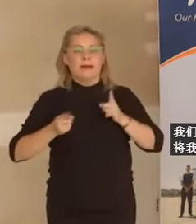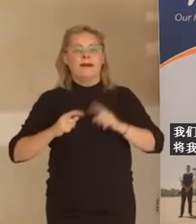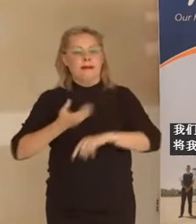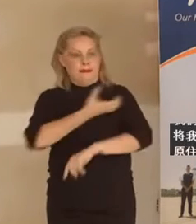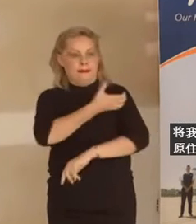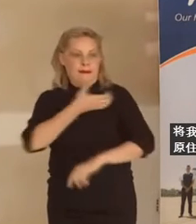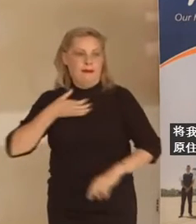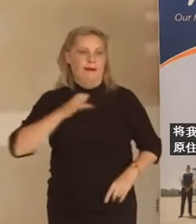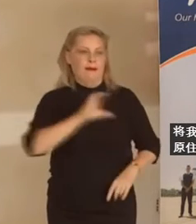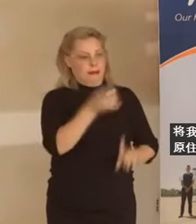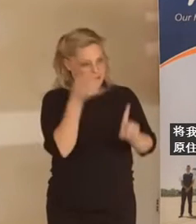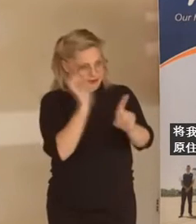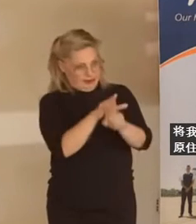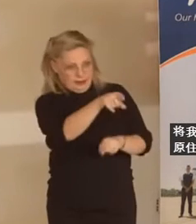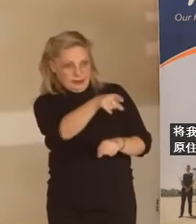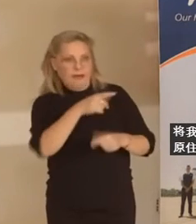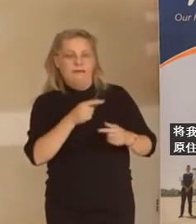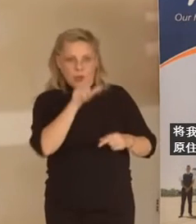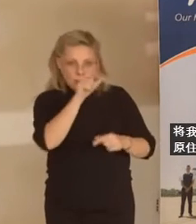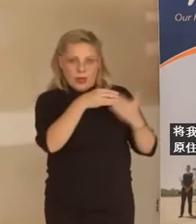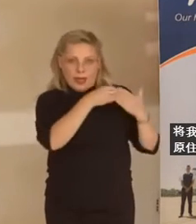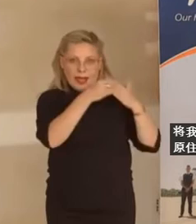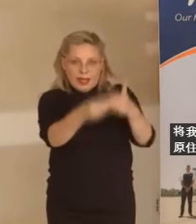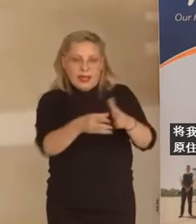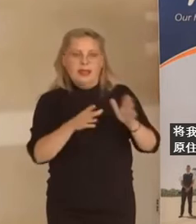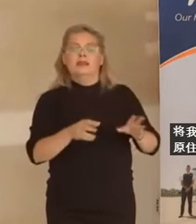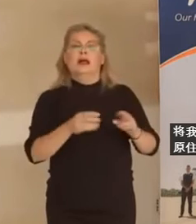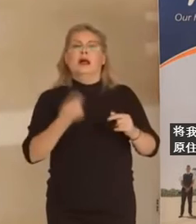our Aboriginal and First Nations people